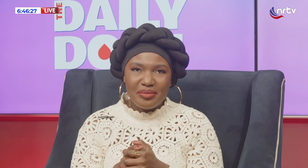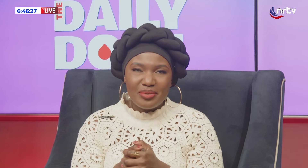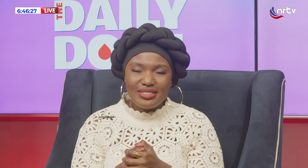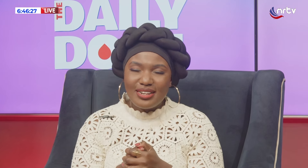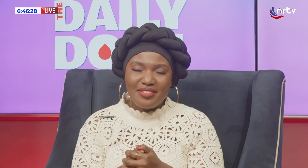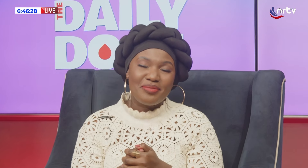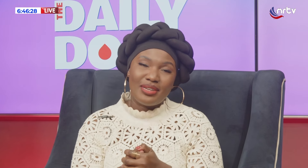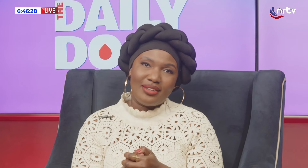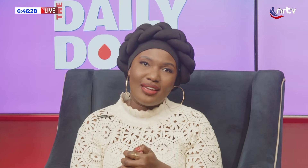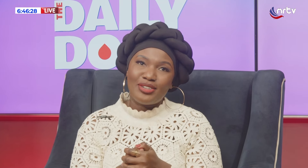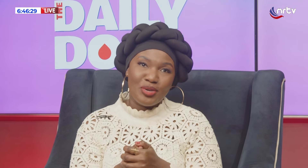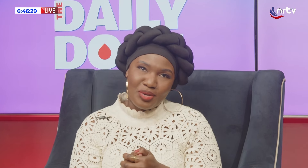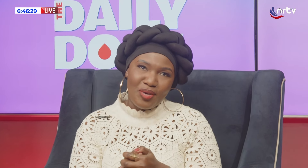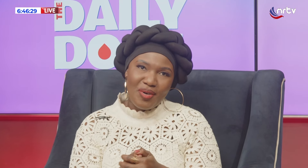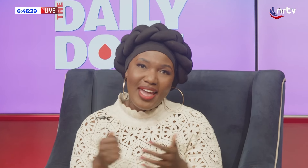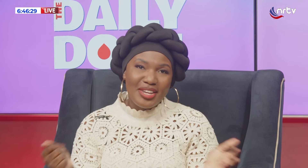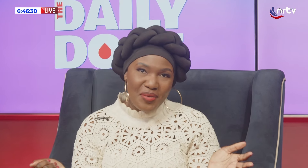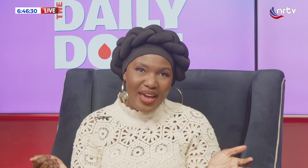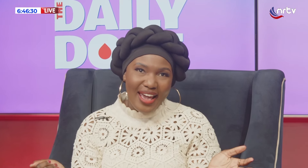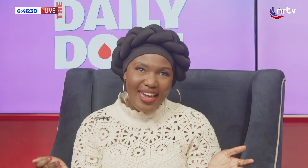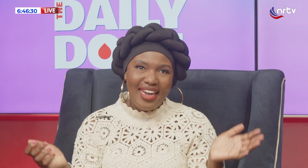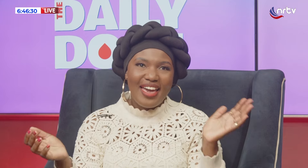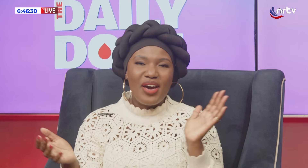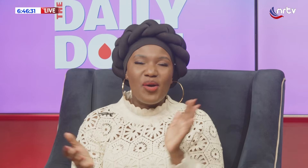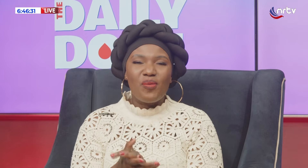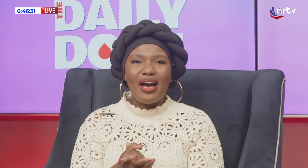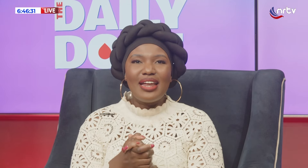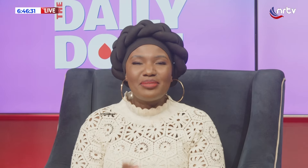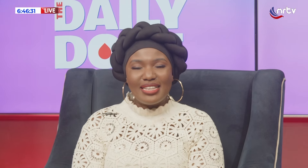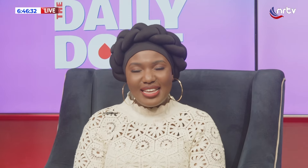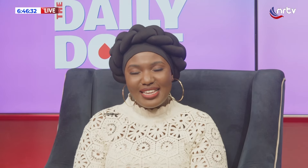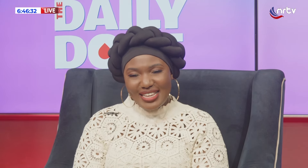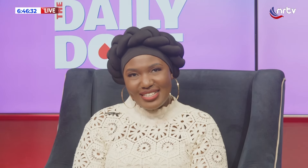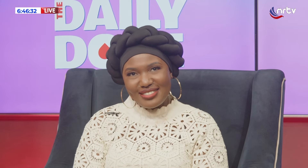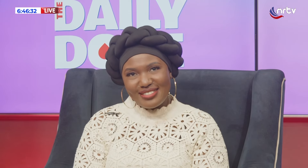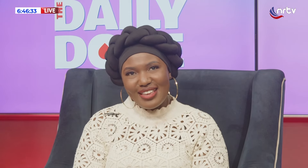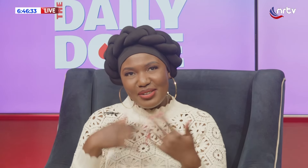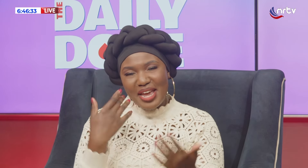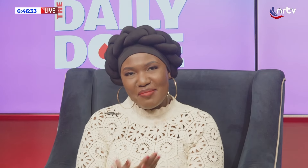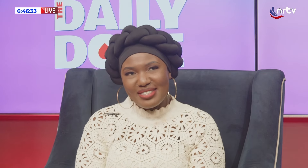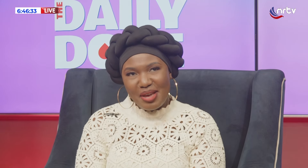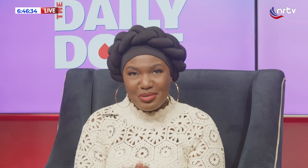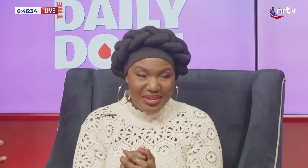What does that even mean? I don't know. Anyway, what I'm saying is our time has come to an